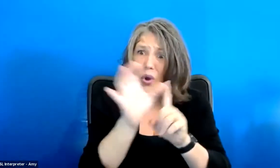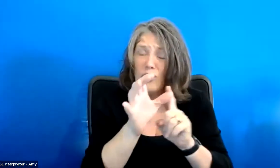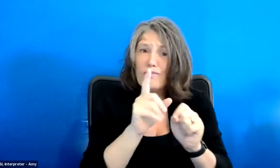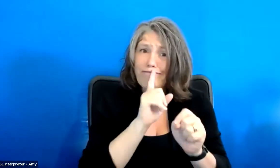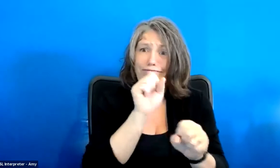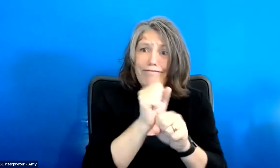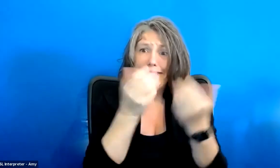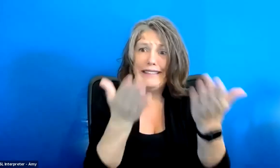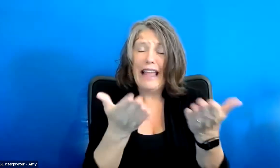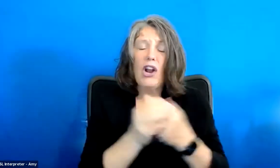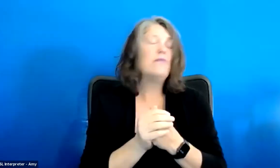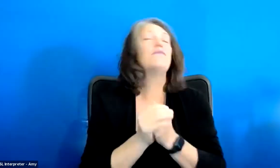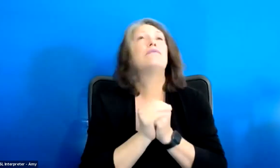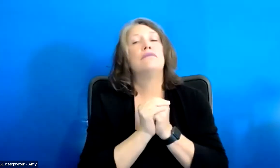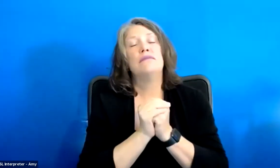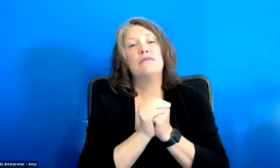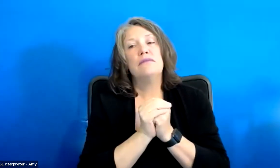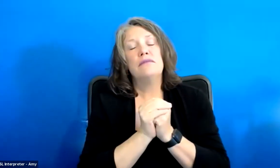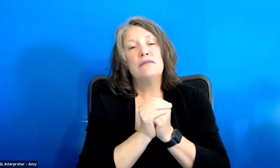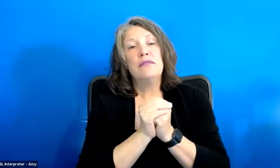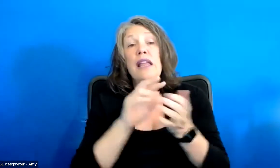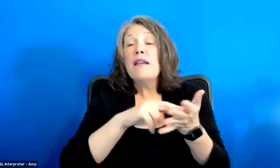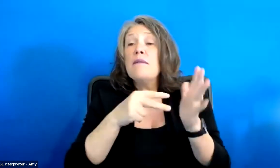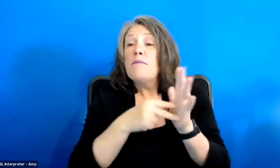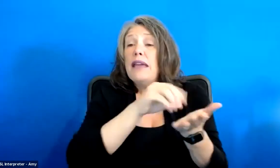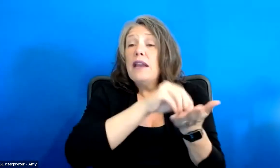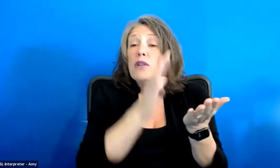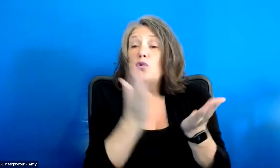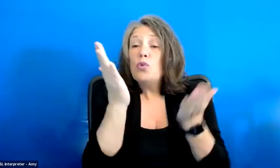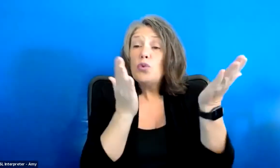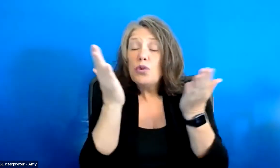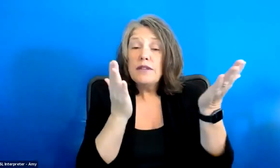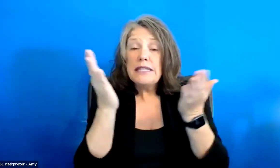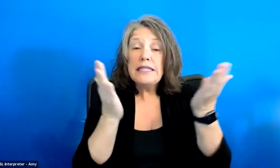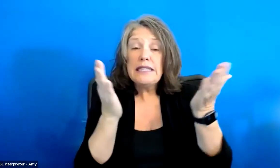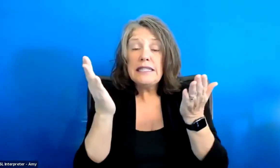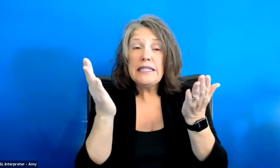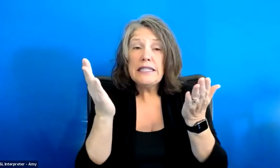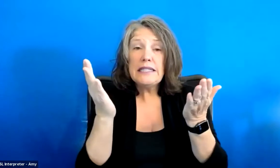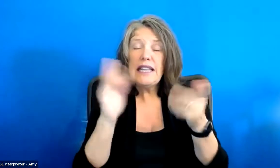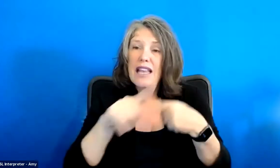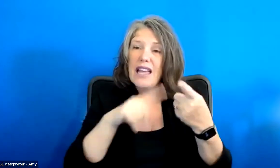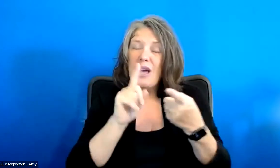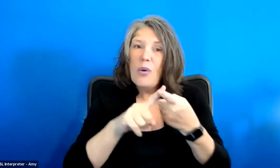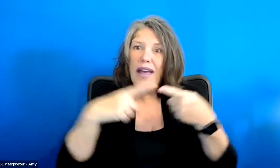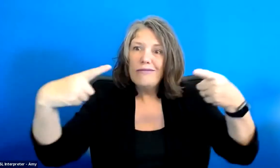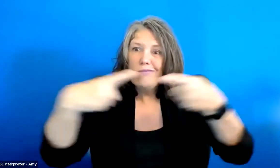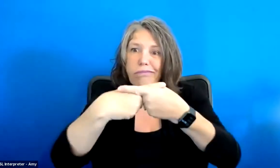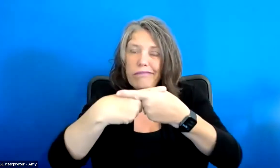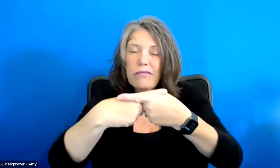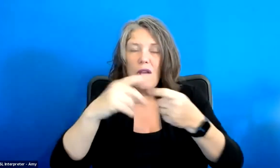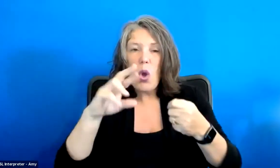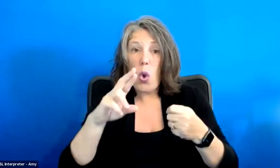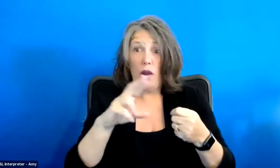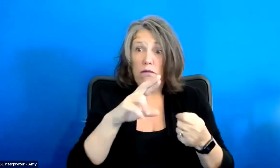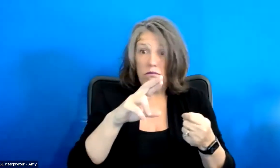to where the student services, when they're in conflict, or the